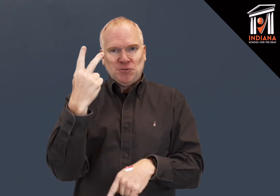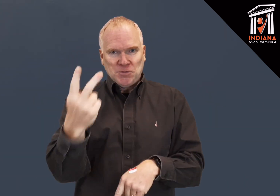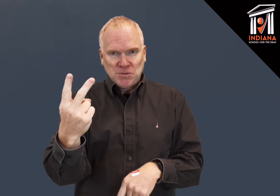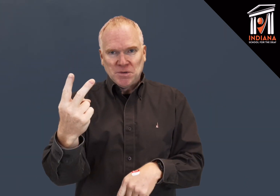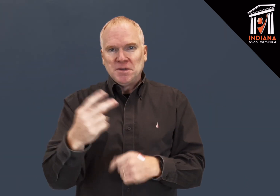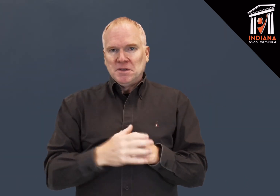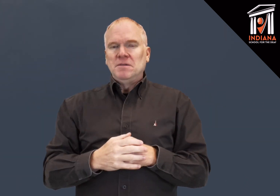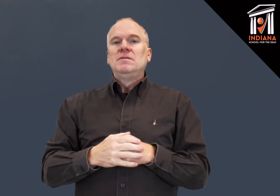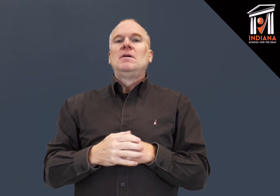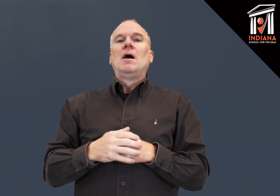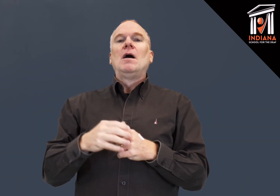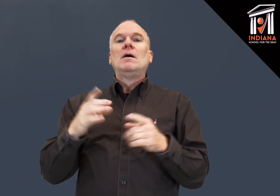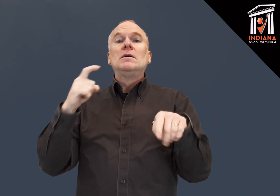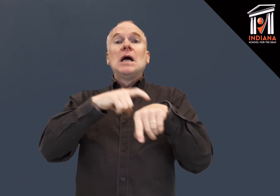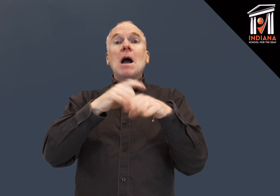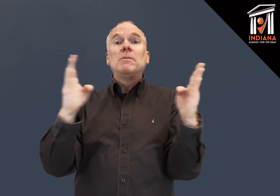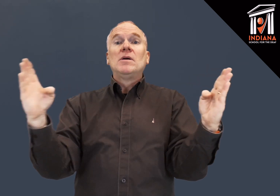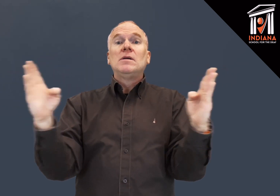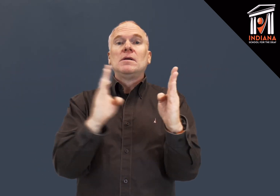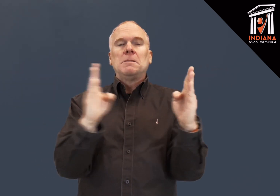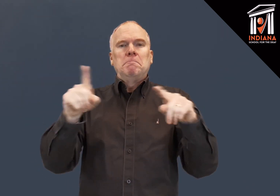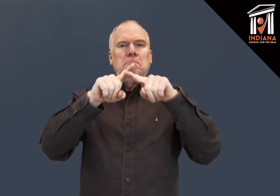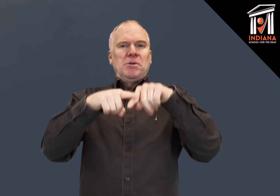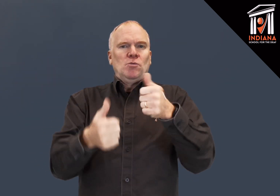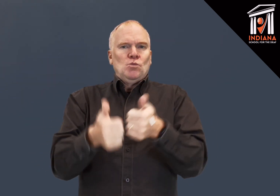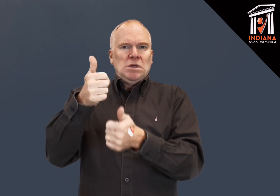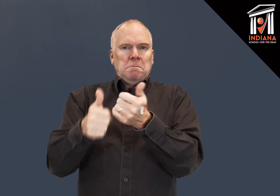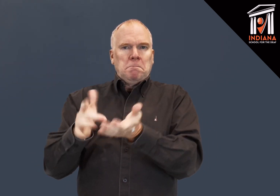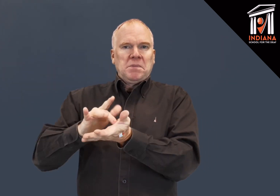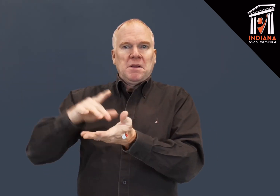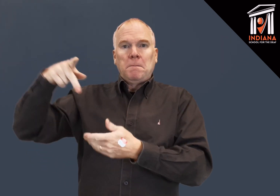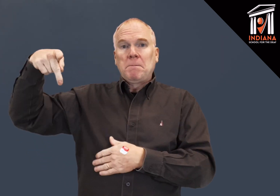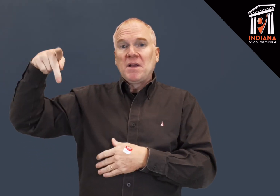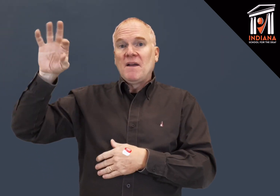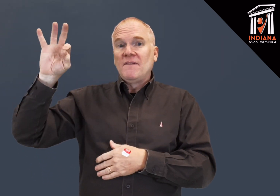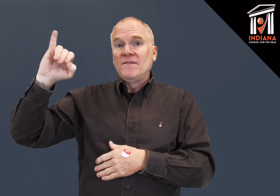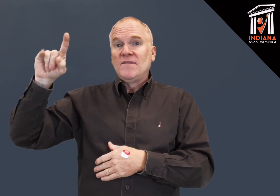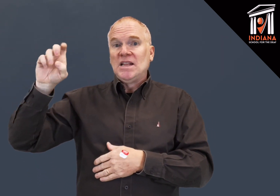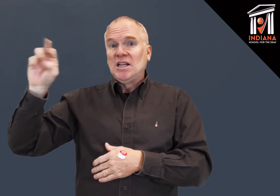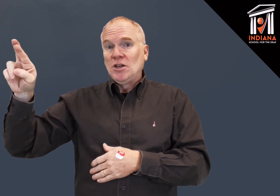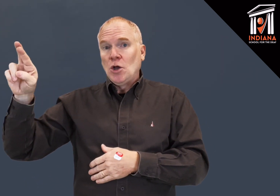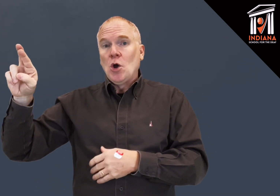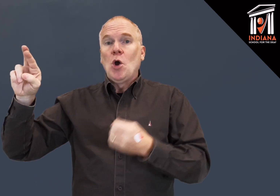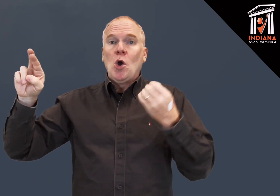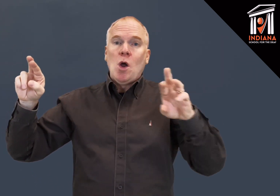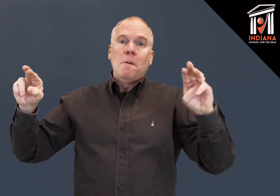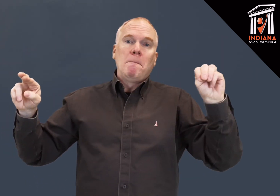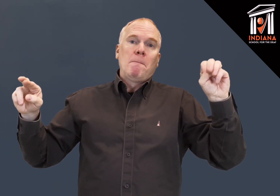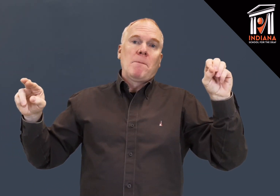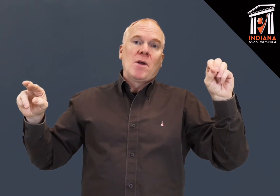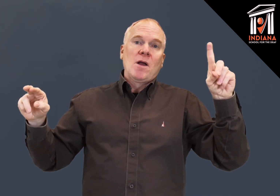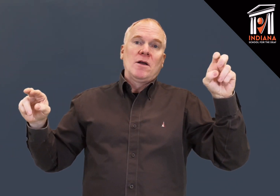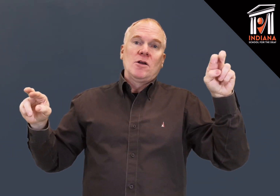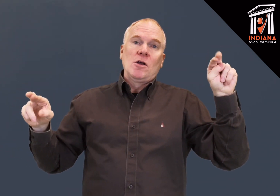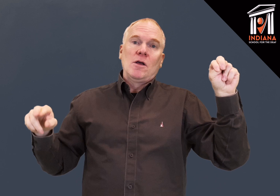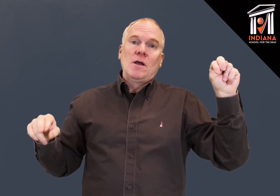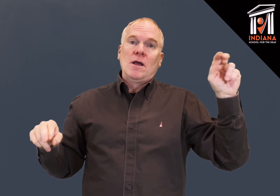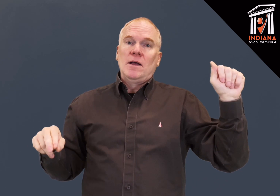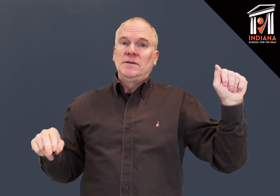So you do, regardless of the vaccination you receive, you do have a follow-up vaccination. And it may be that you